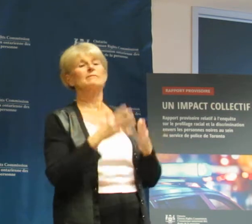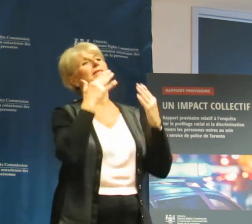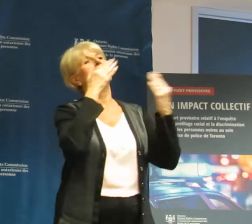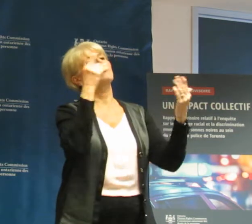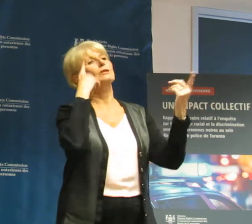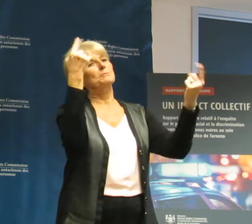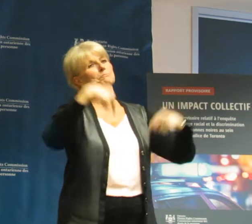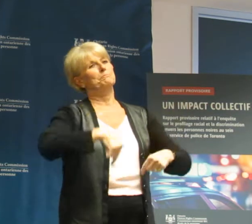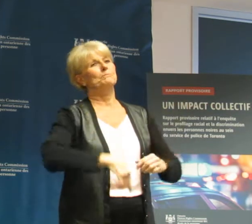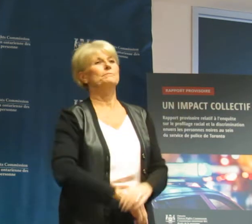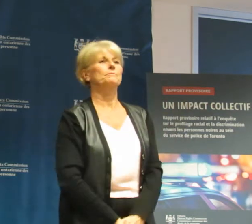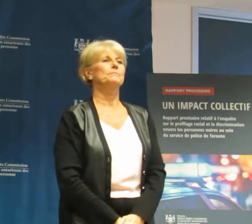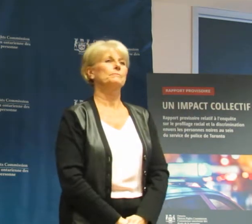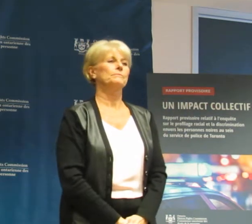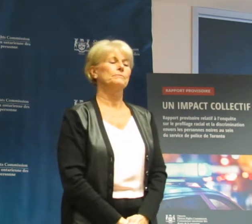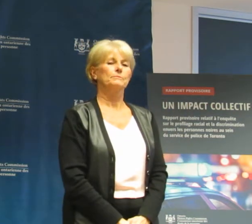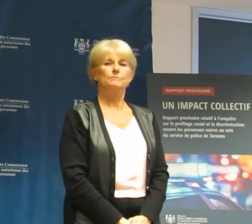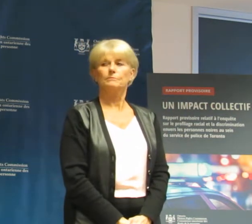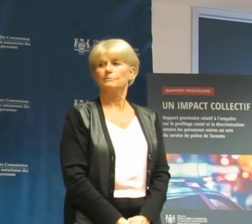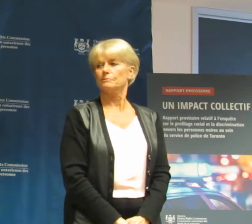you for joining us.